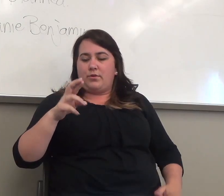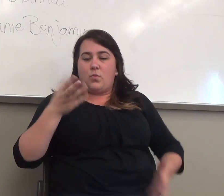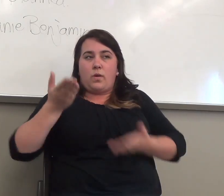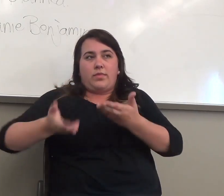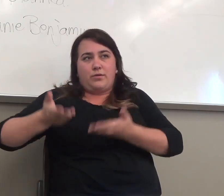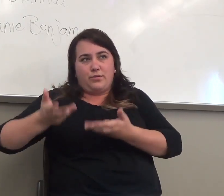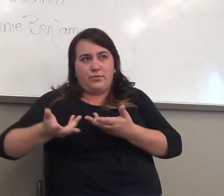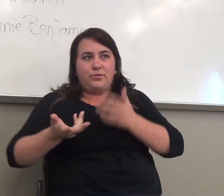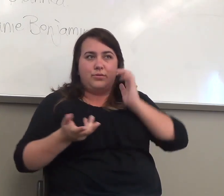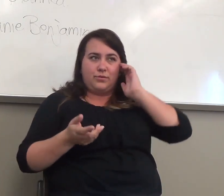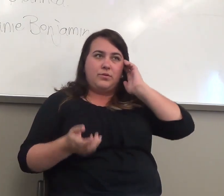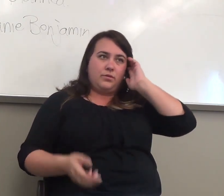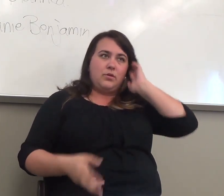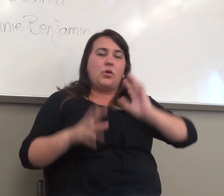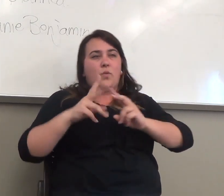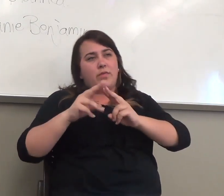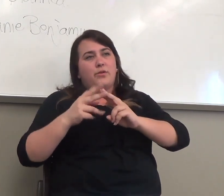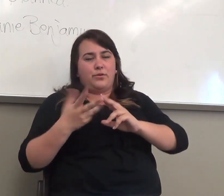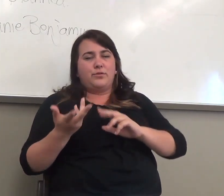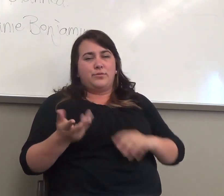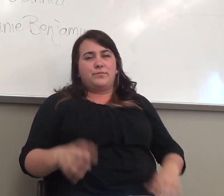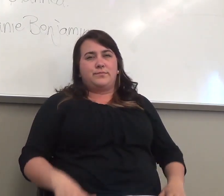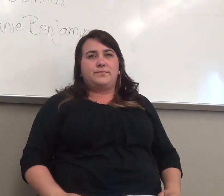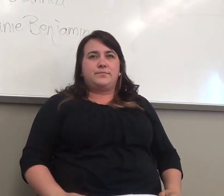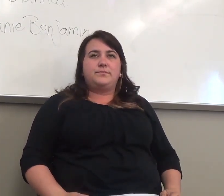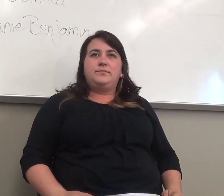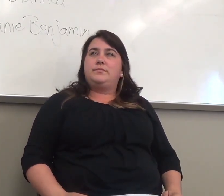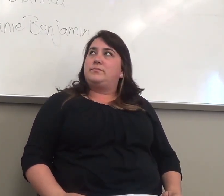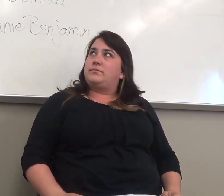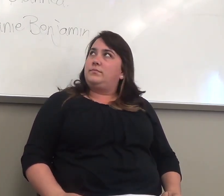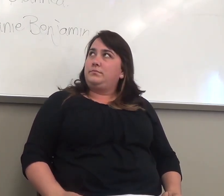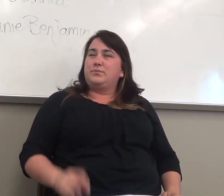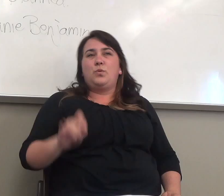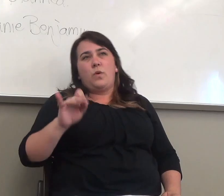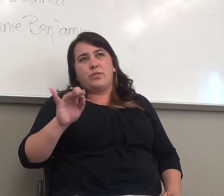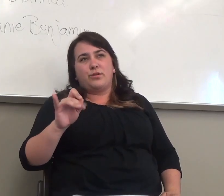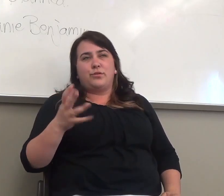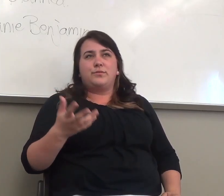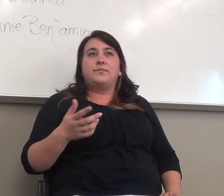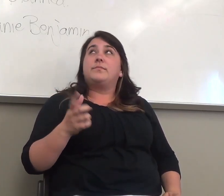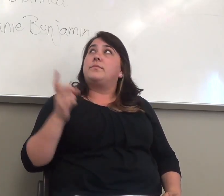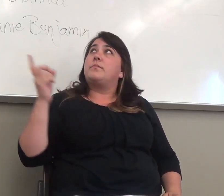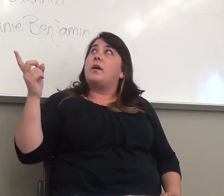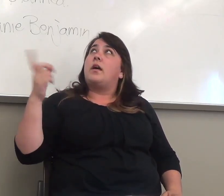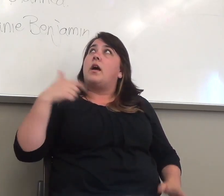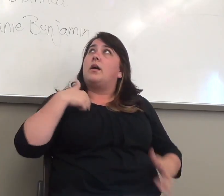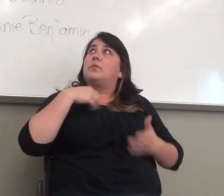these on this quiz. Okay, but I am going to put down here